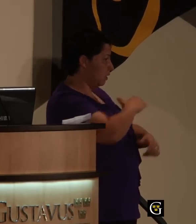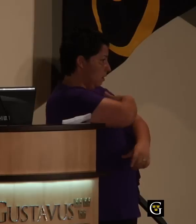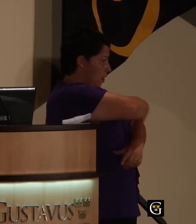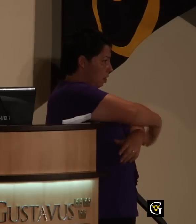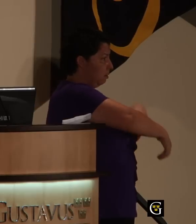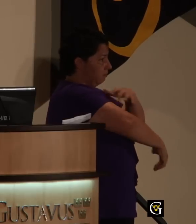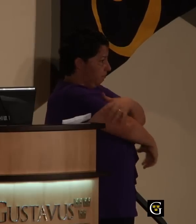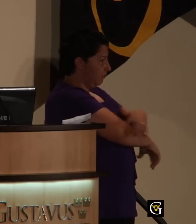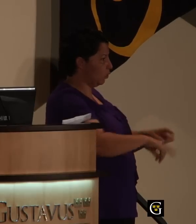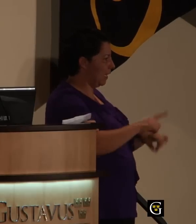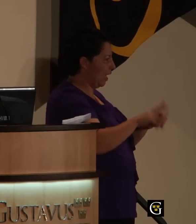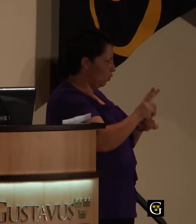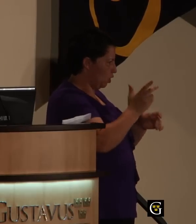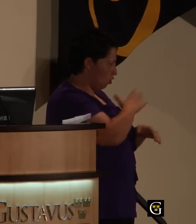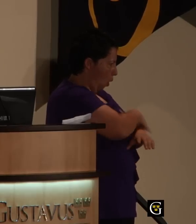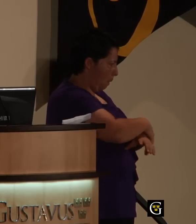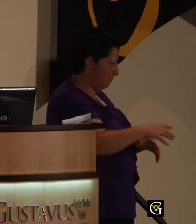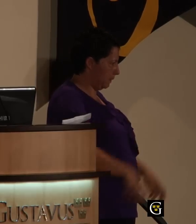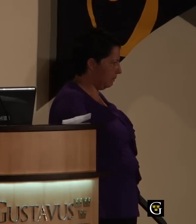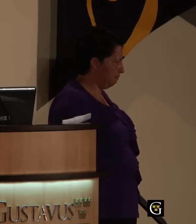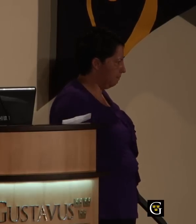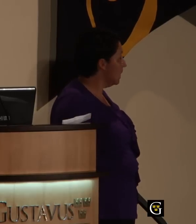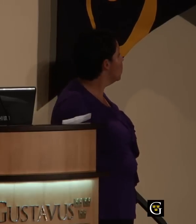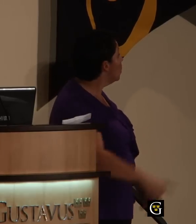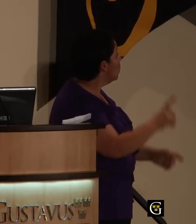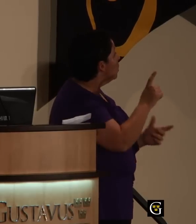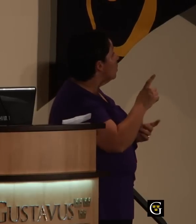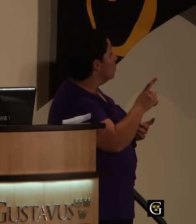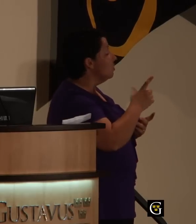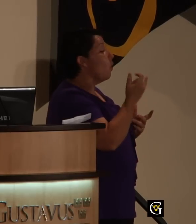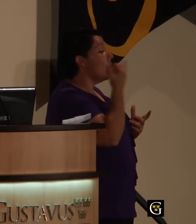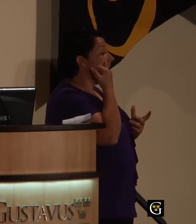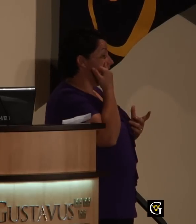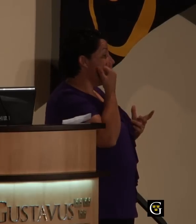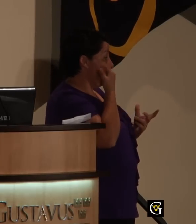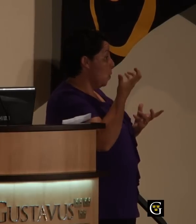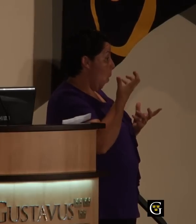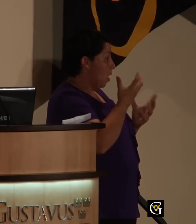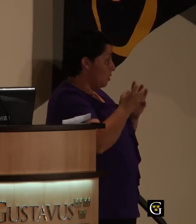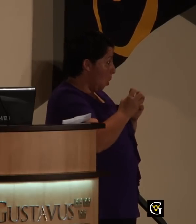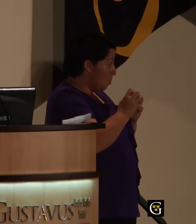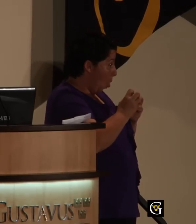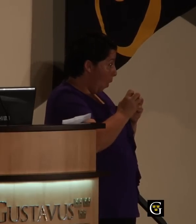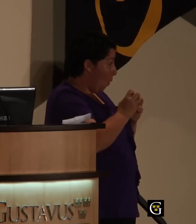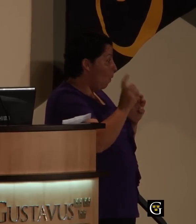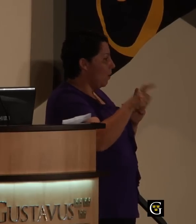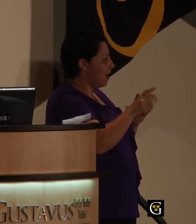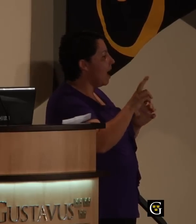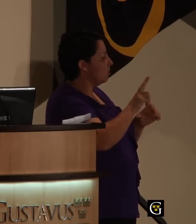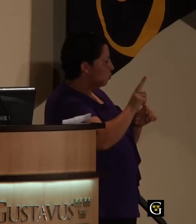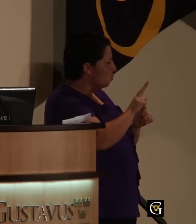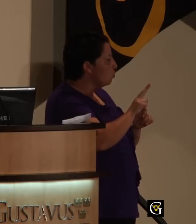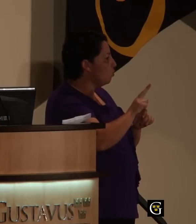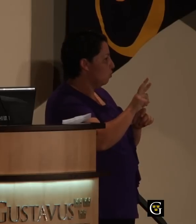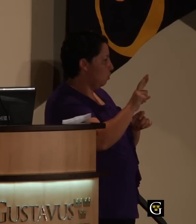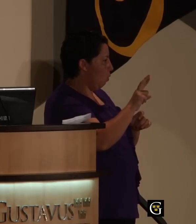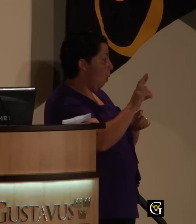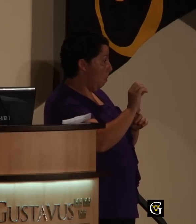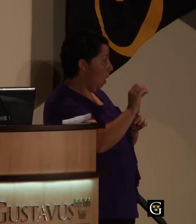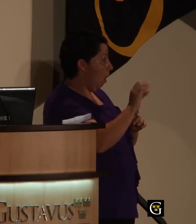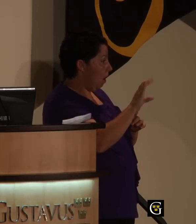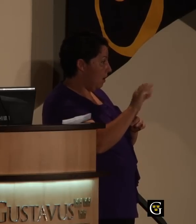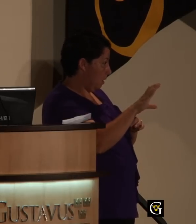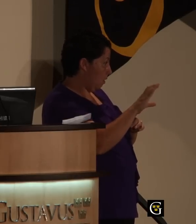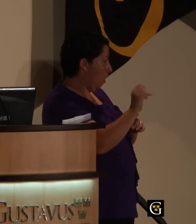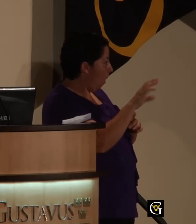the marshmallow, it stops to use the robotic arm to reach out and grab. And the way of controlling the arm is